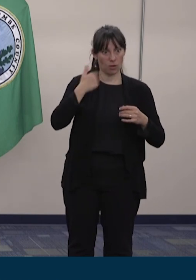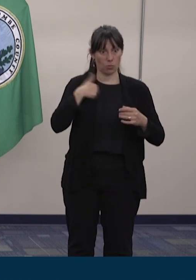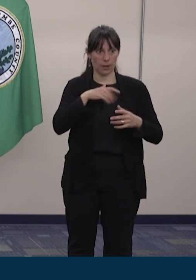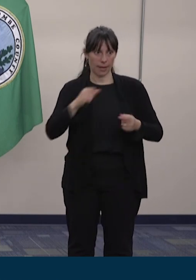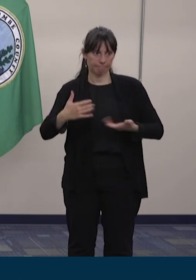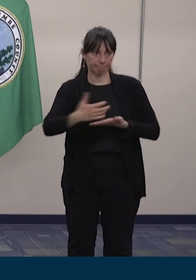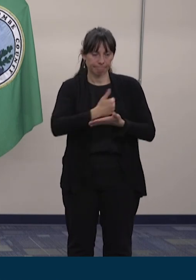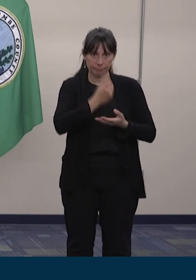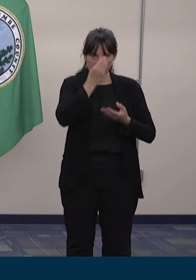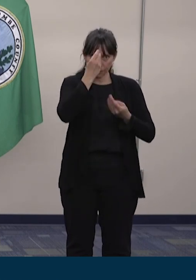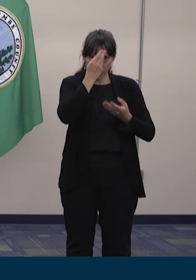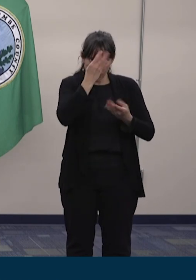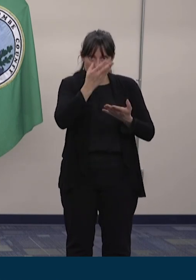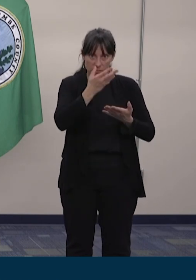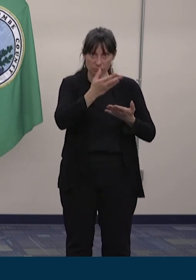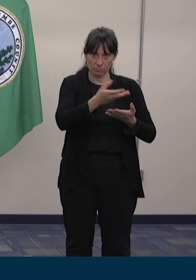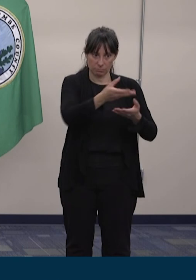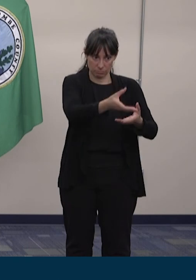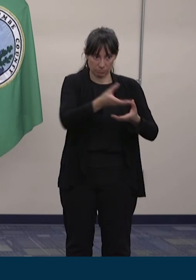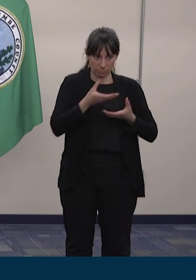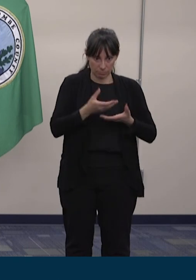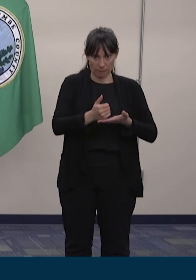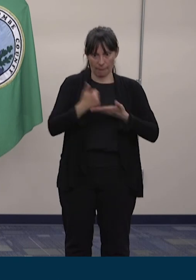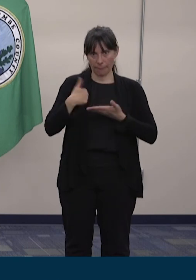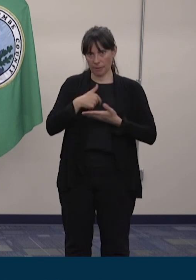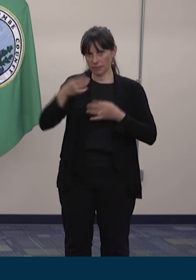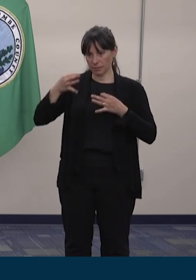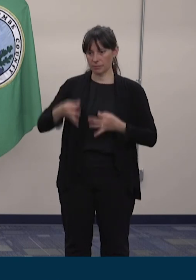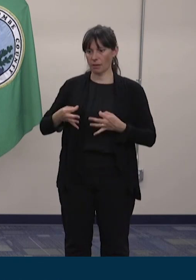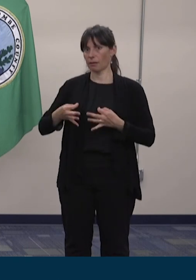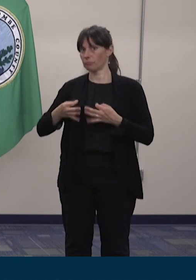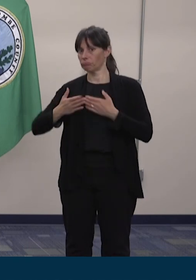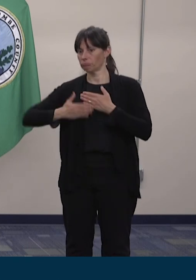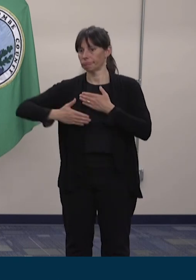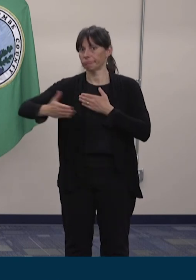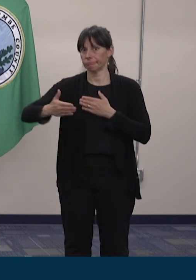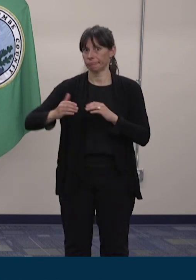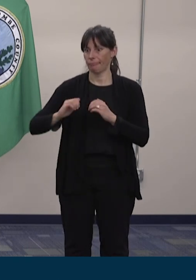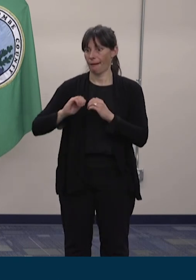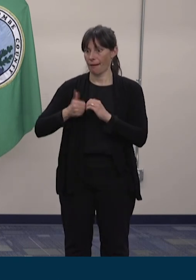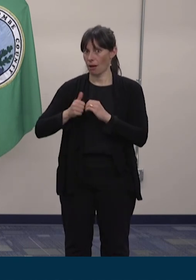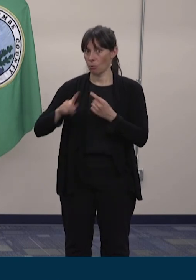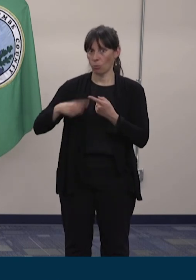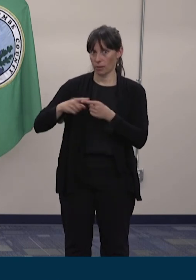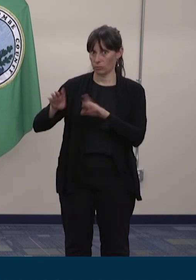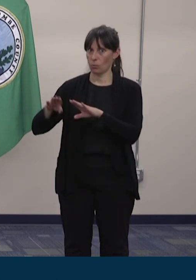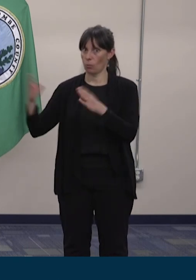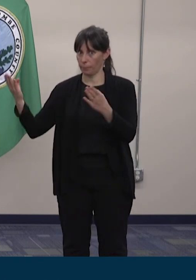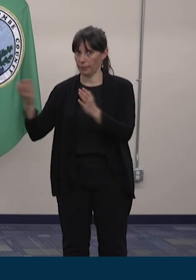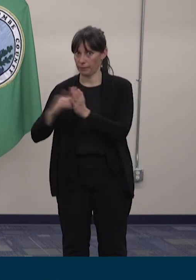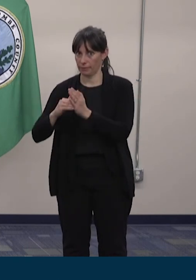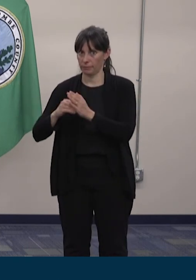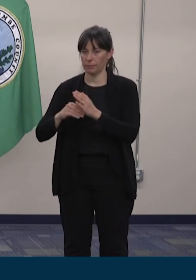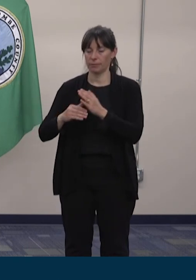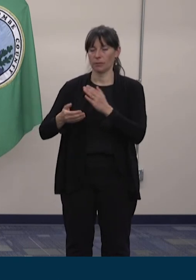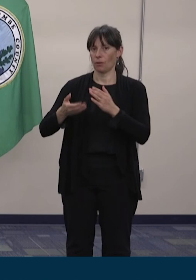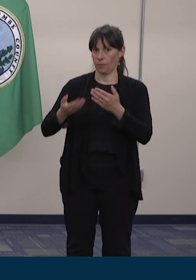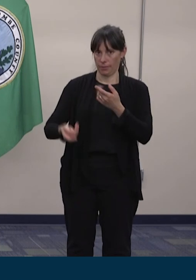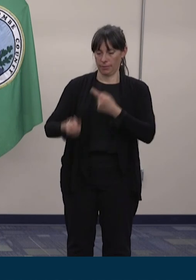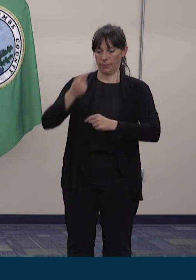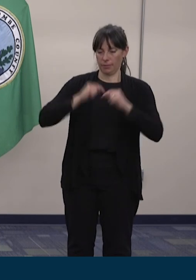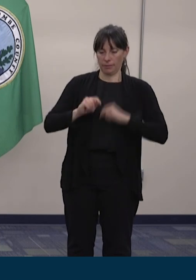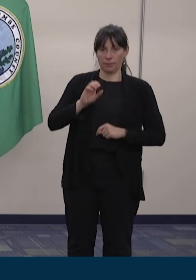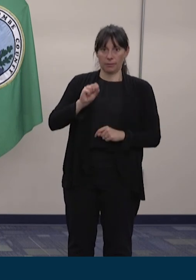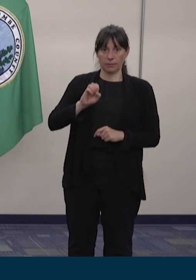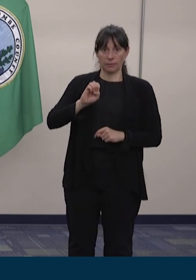ayudarnos our phases of reopening. evaluar cómo se hace So la here's how to desescalada. use the Y self-checker. así, entonces aquí les voy a explicar cómo se va a usar.